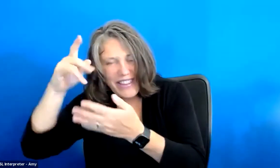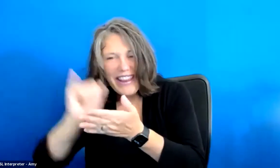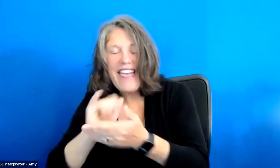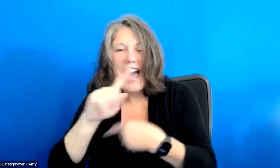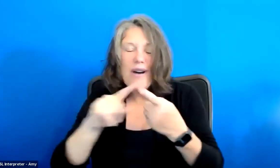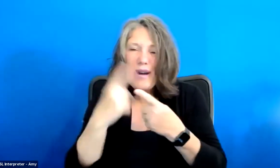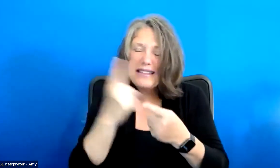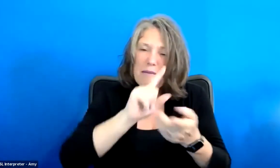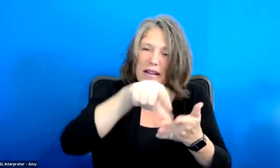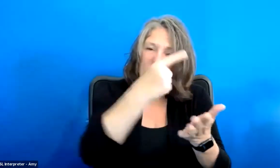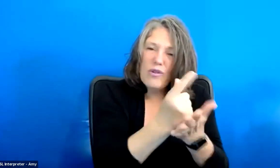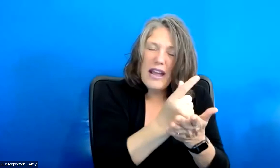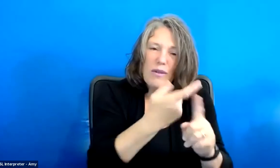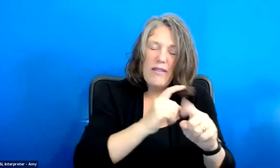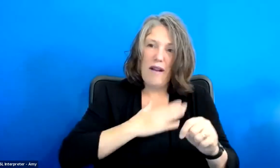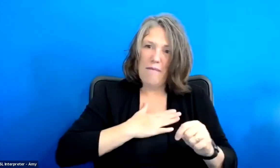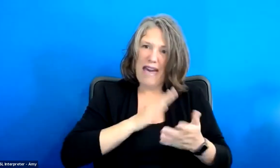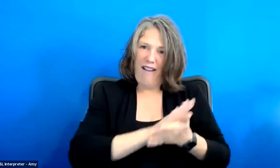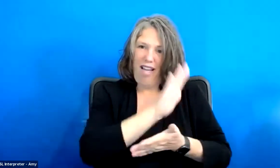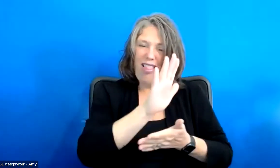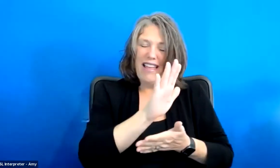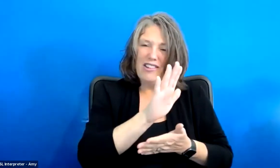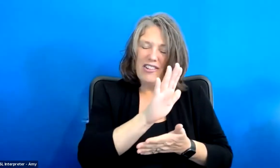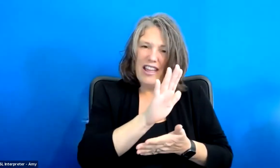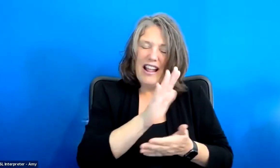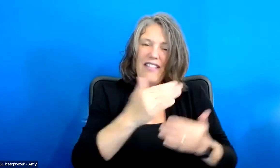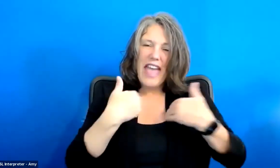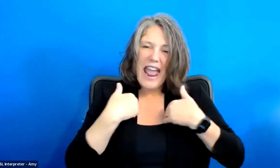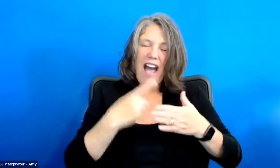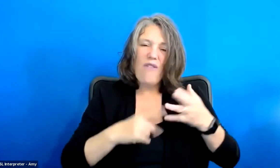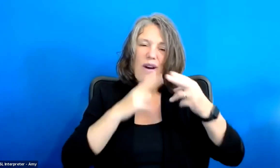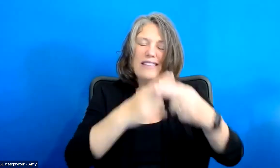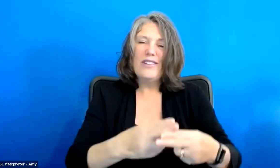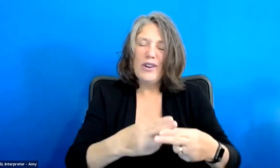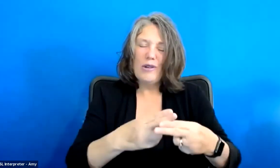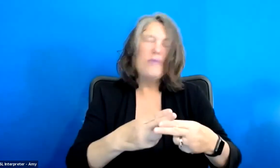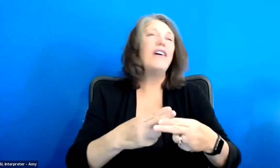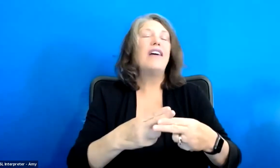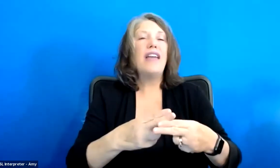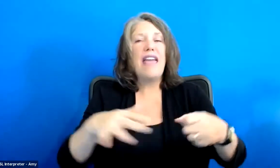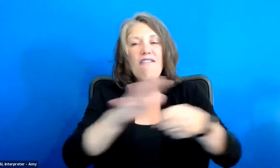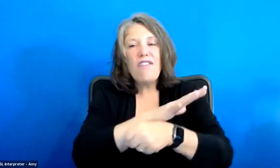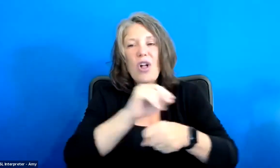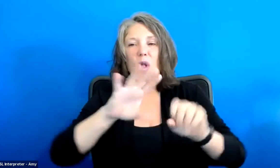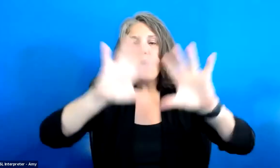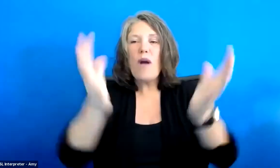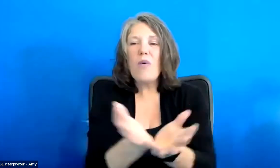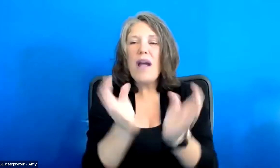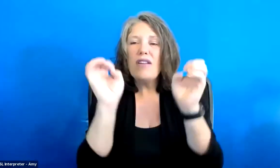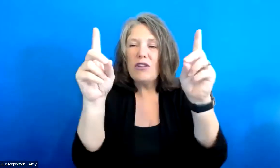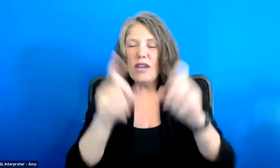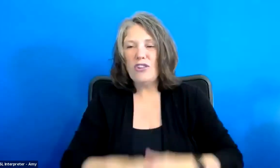someone graduates from my institution, they have what's termed a whole or well-rounded